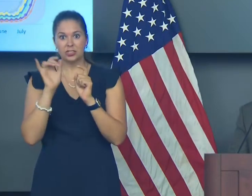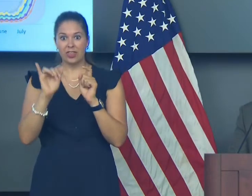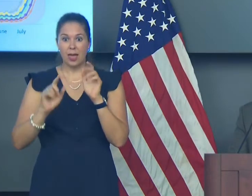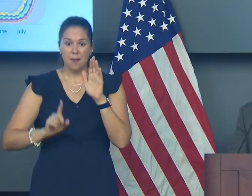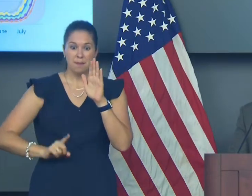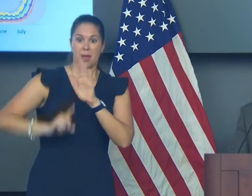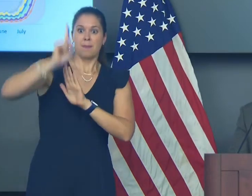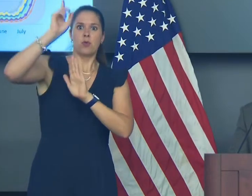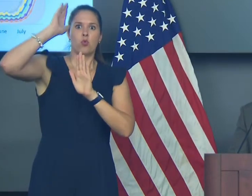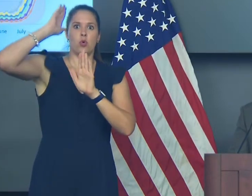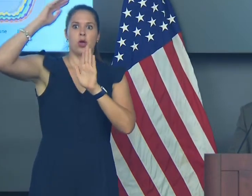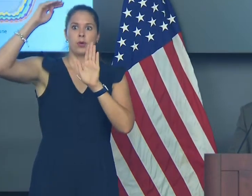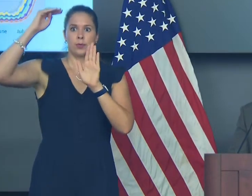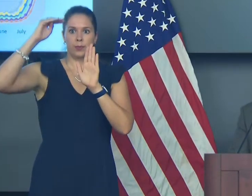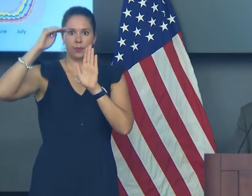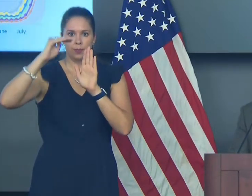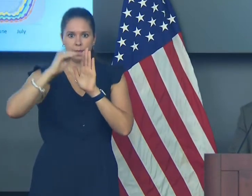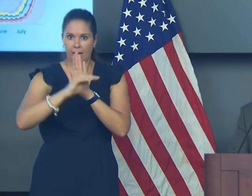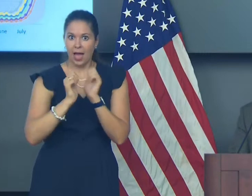surge right now.